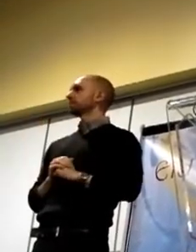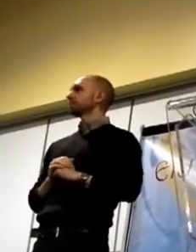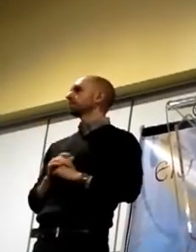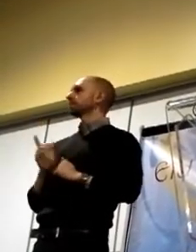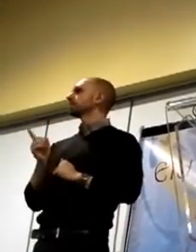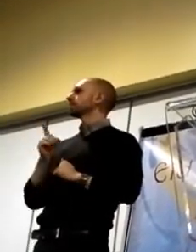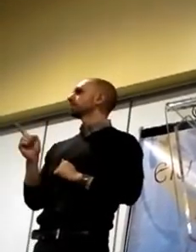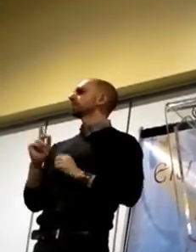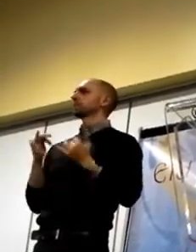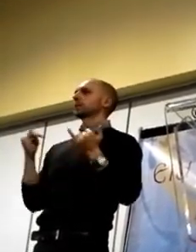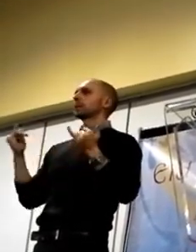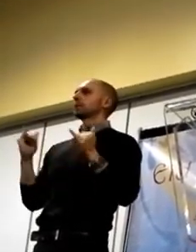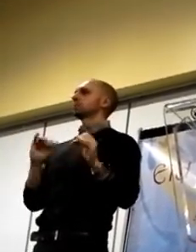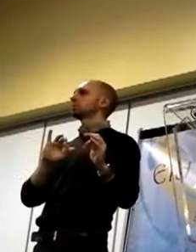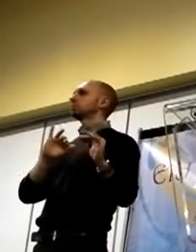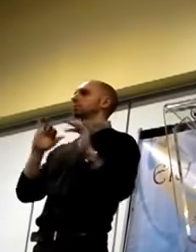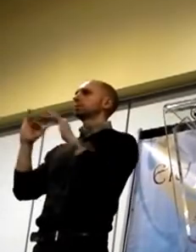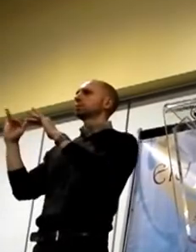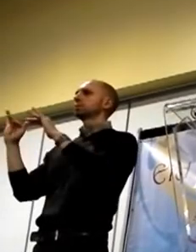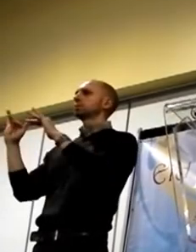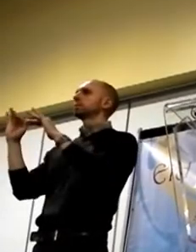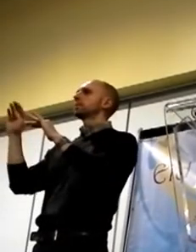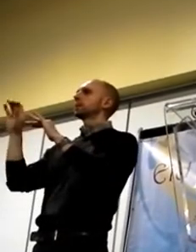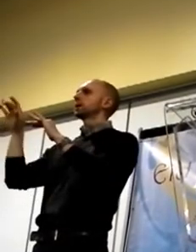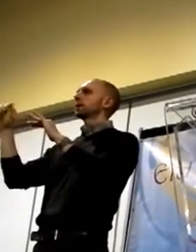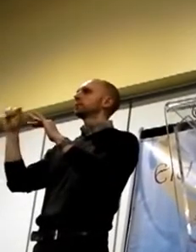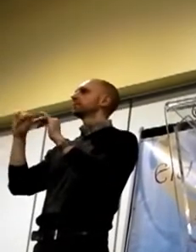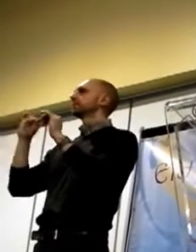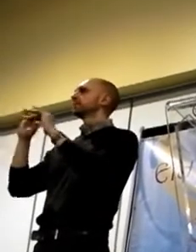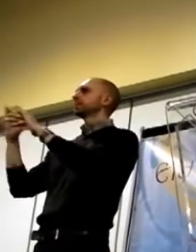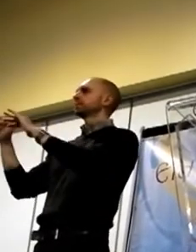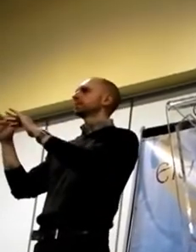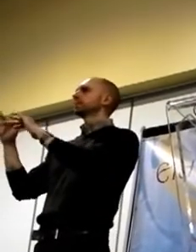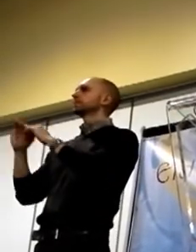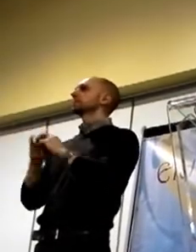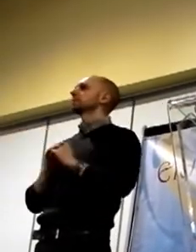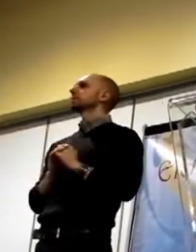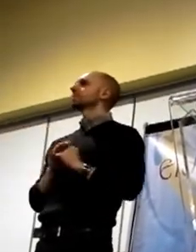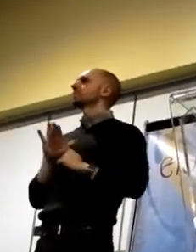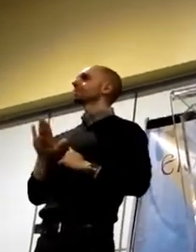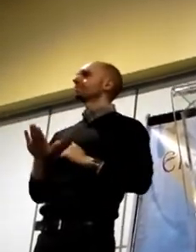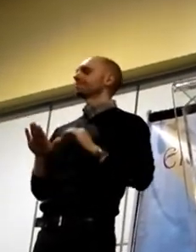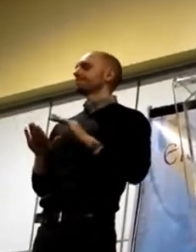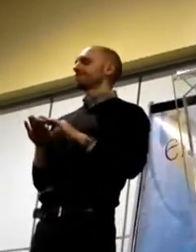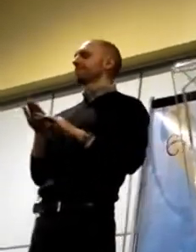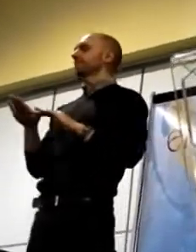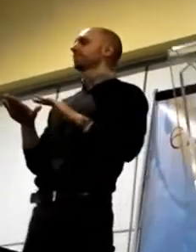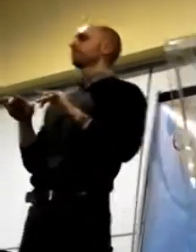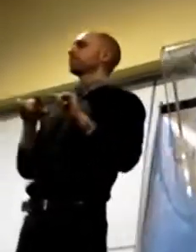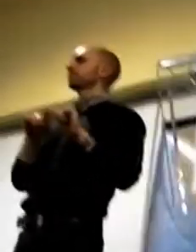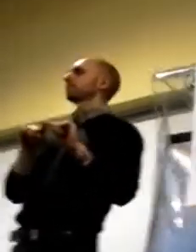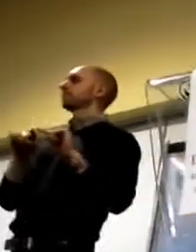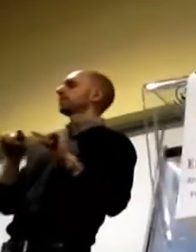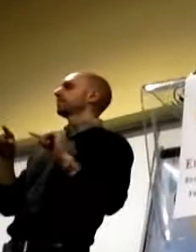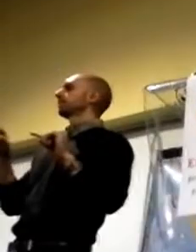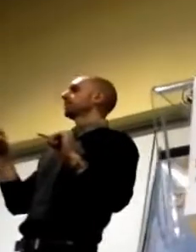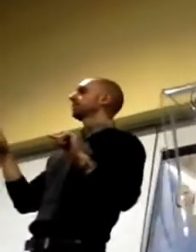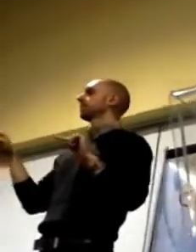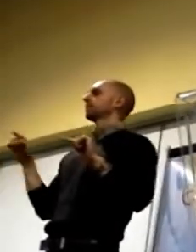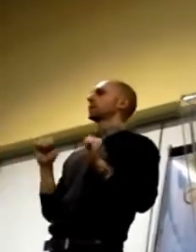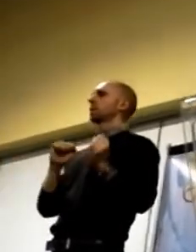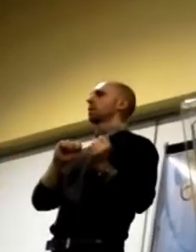Mecca, Allahu Akbar. As many steps are